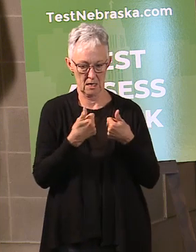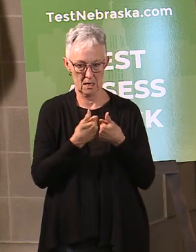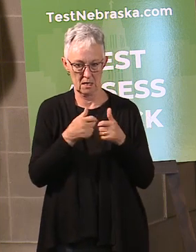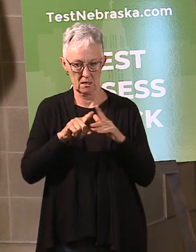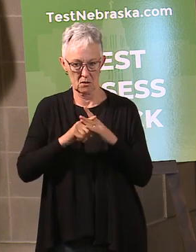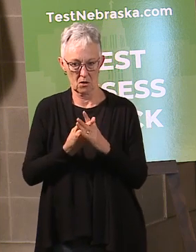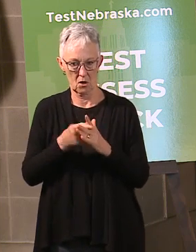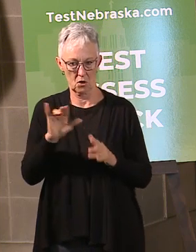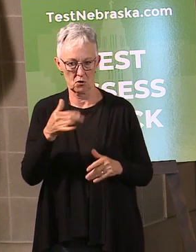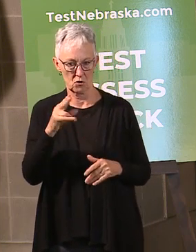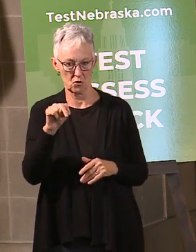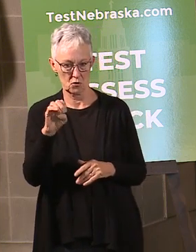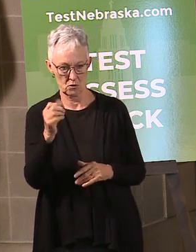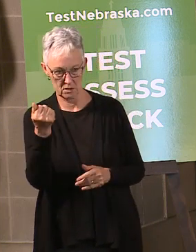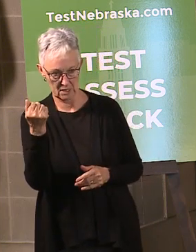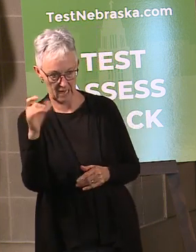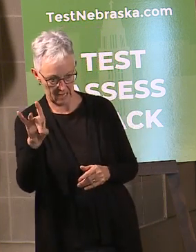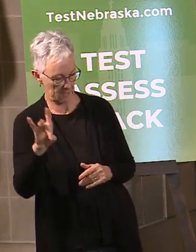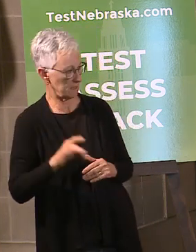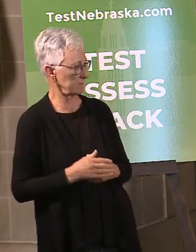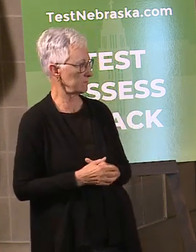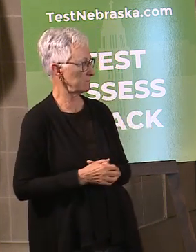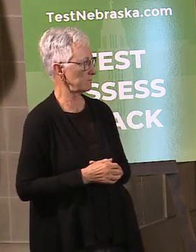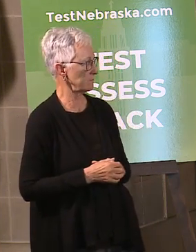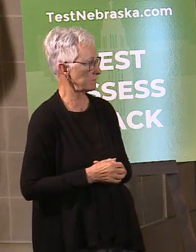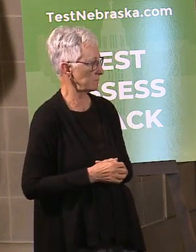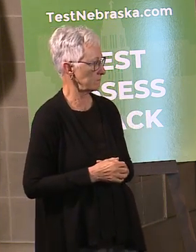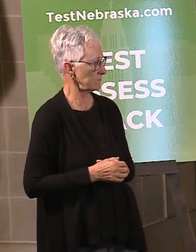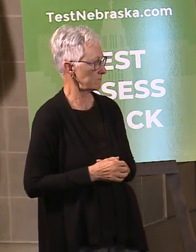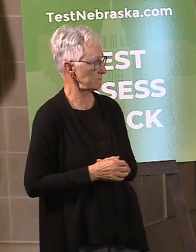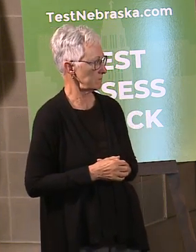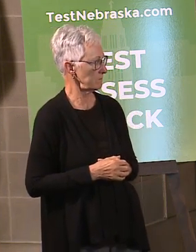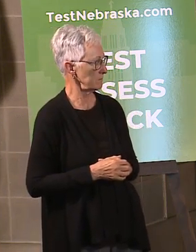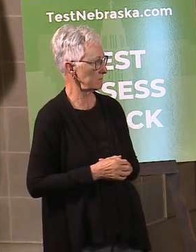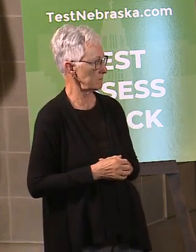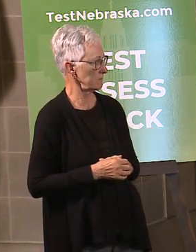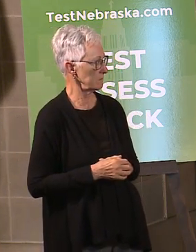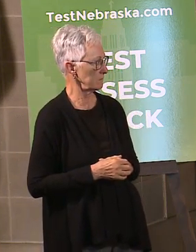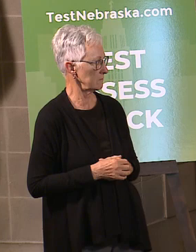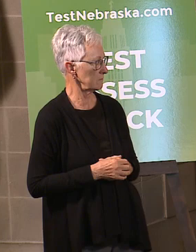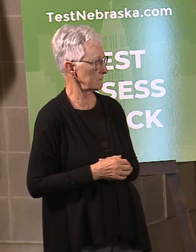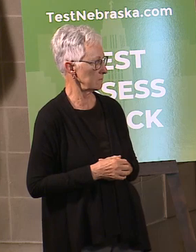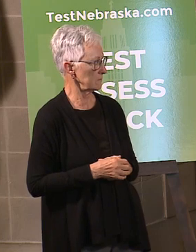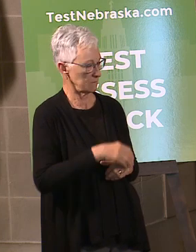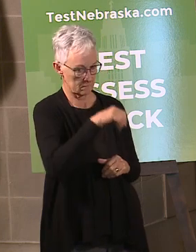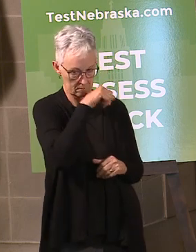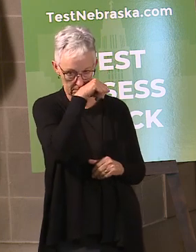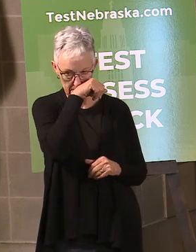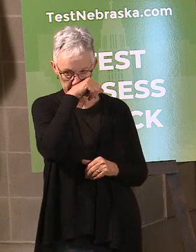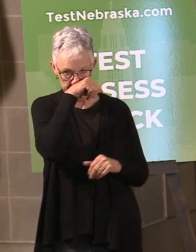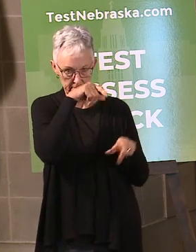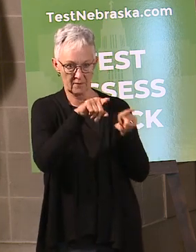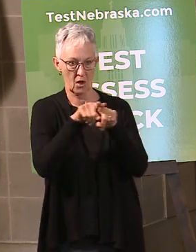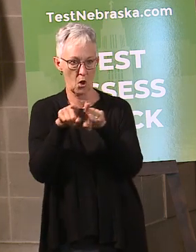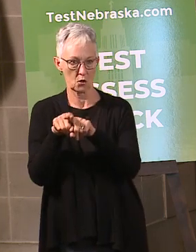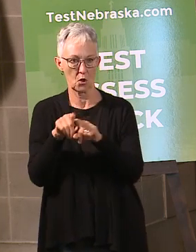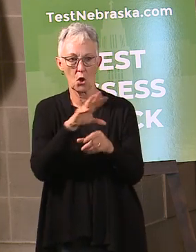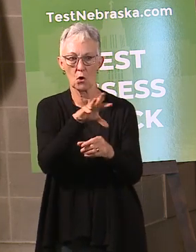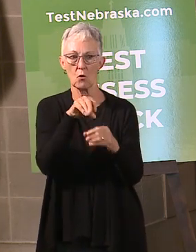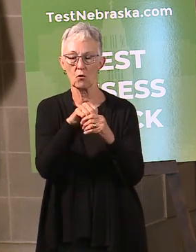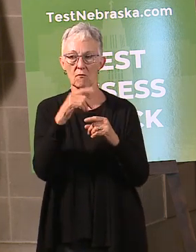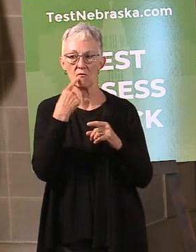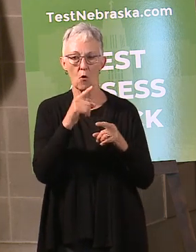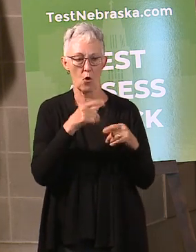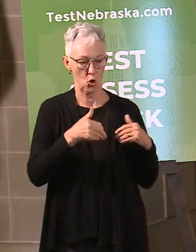18th. So that should be good news. Okay. This will also include, this will be for both youth